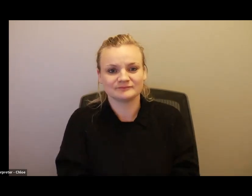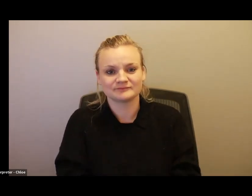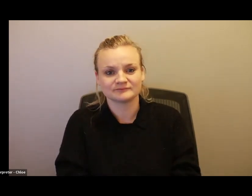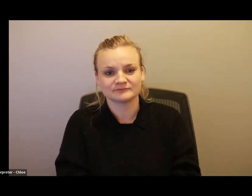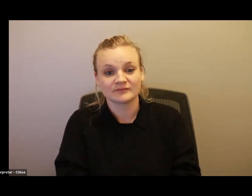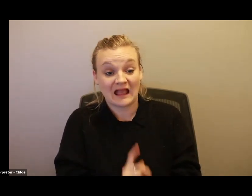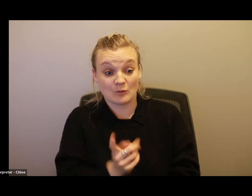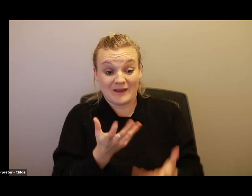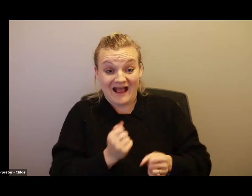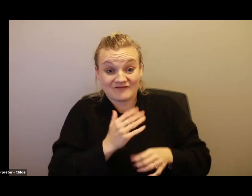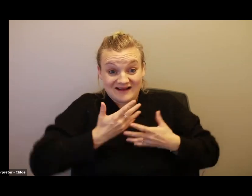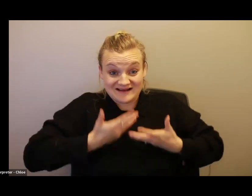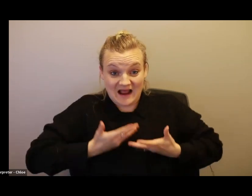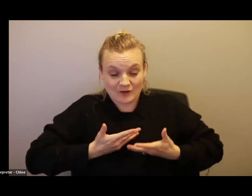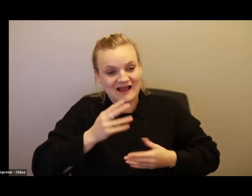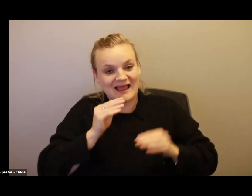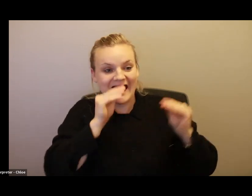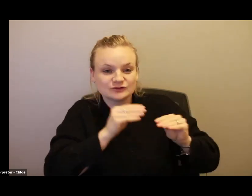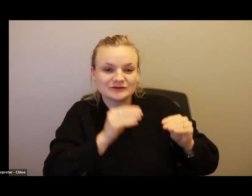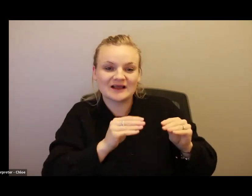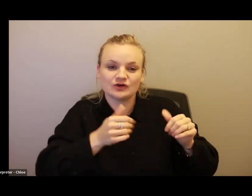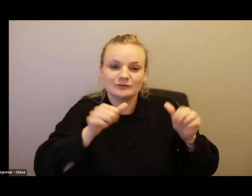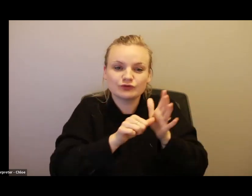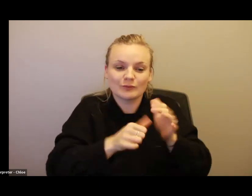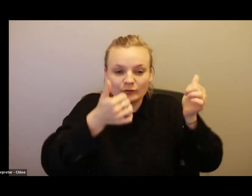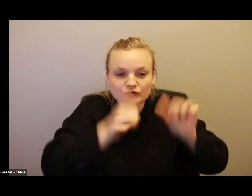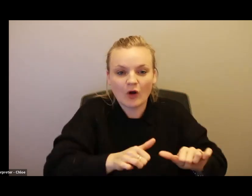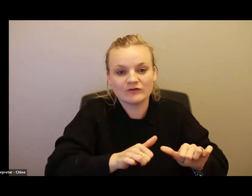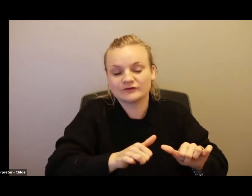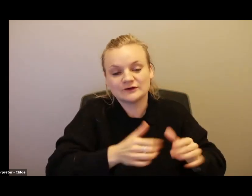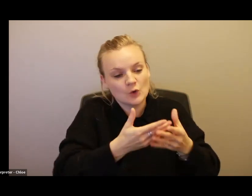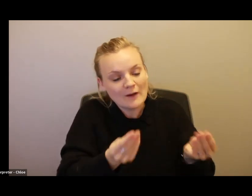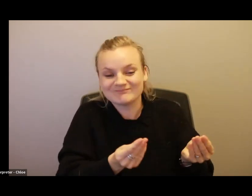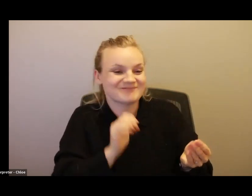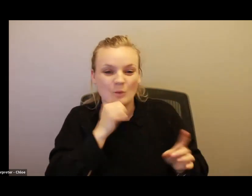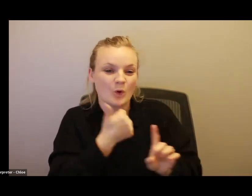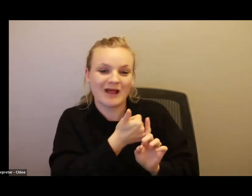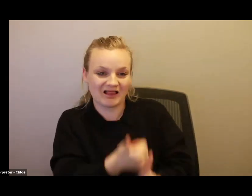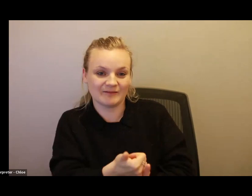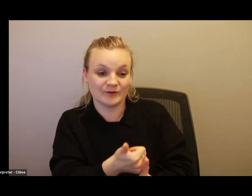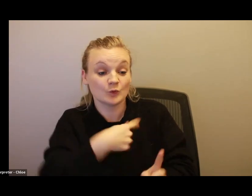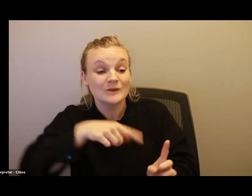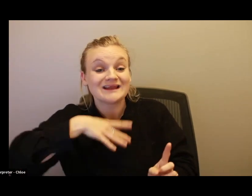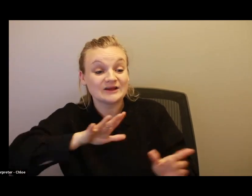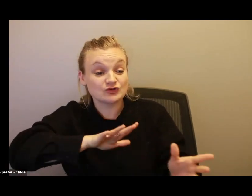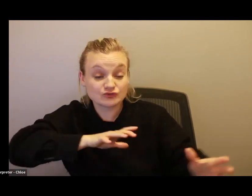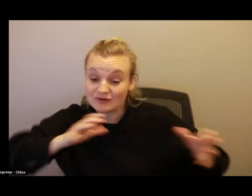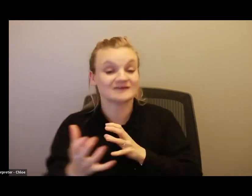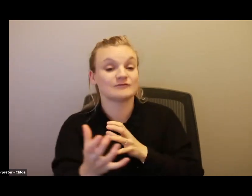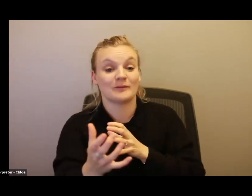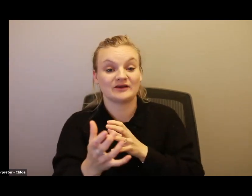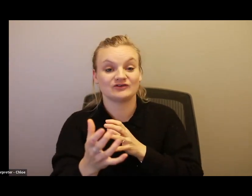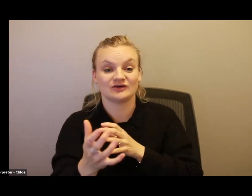have now, this idea of education solving problems, is not going to help really, and that what we need is transformation of